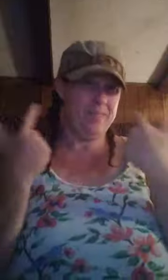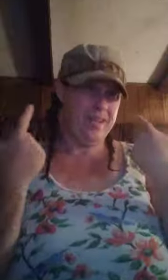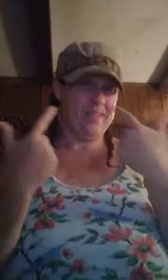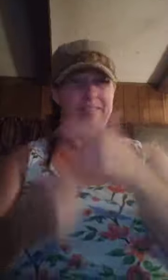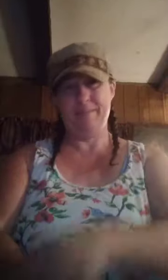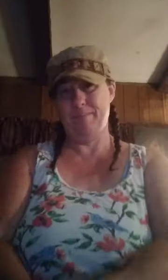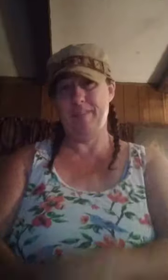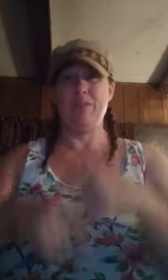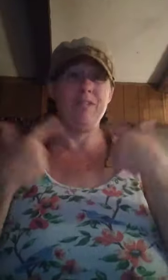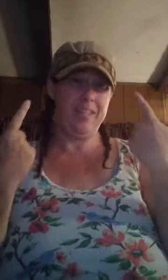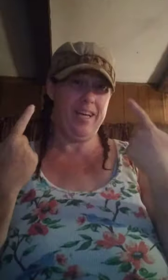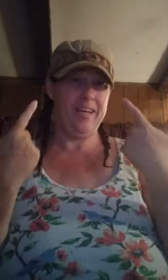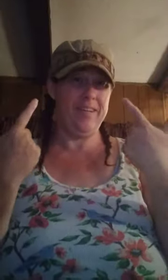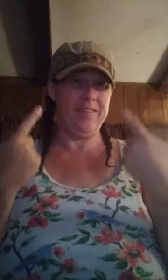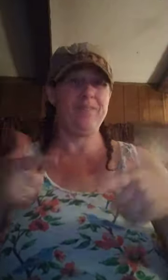But I am still alive.